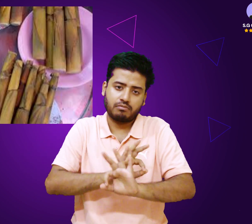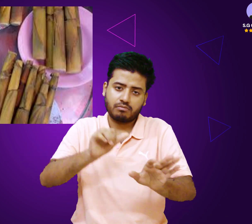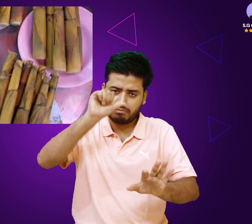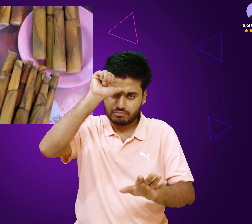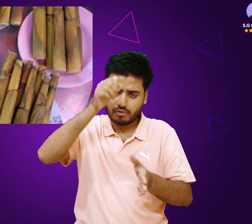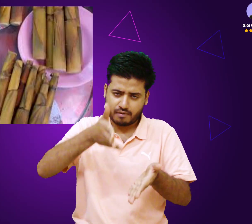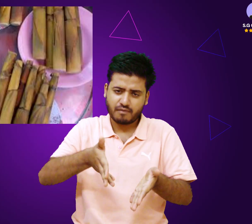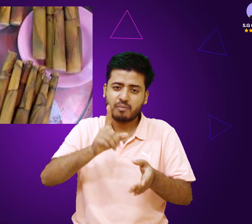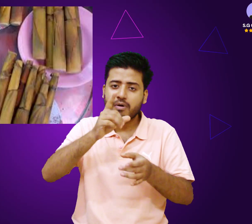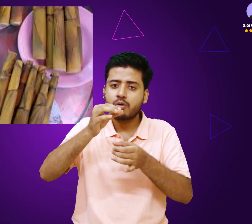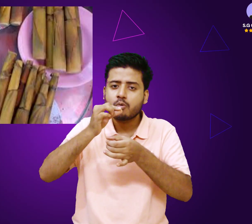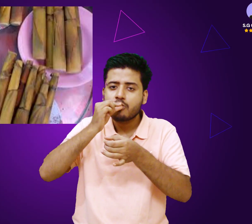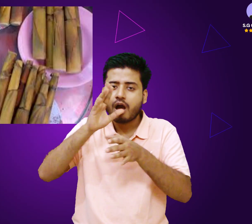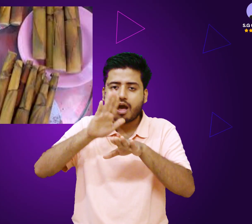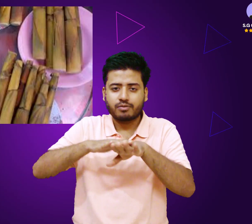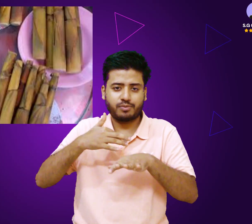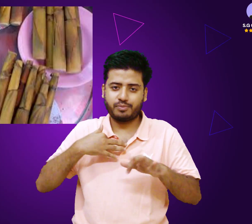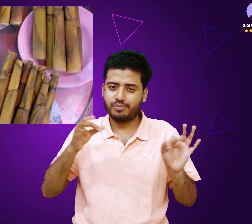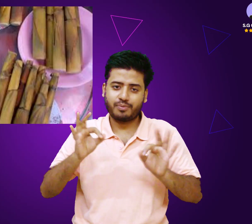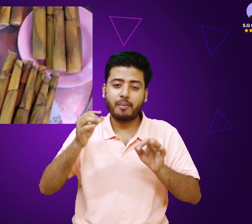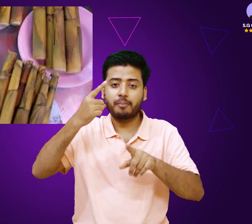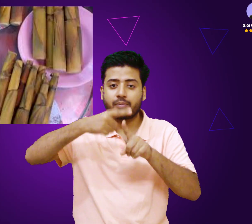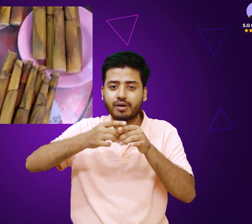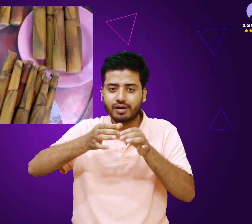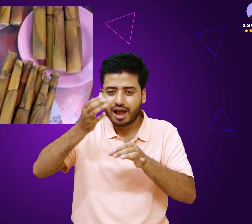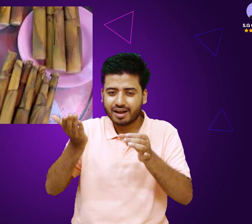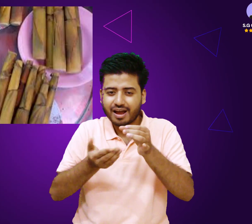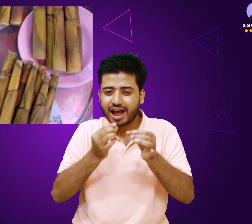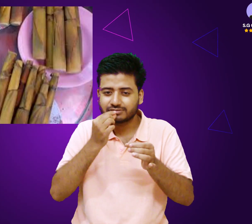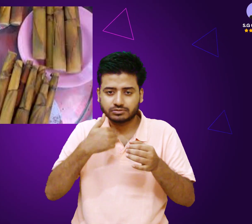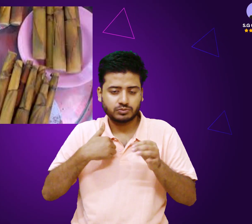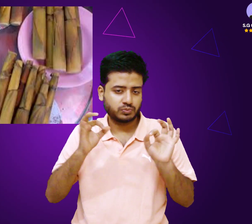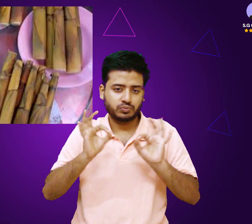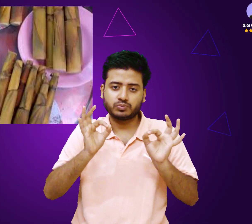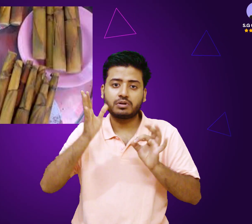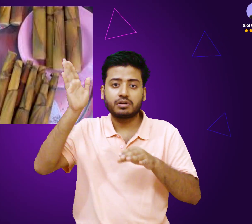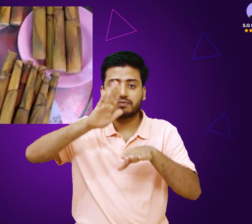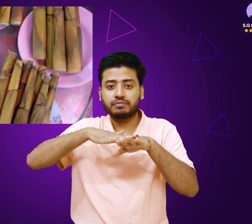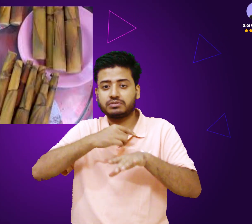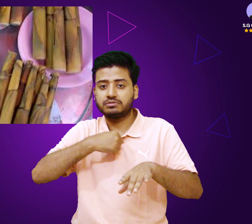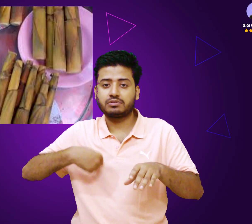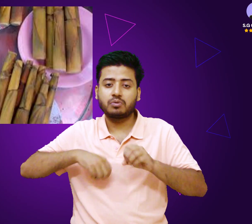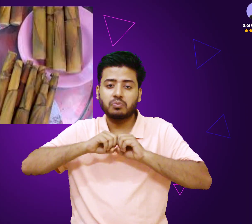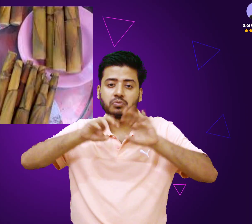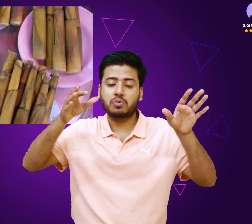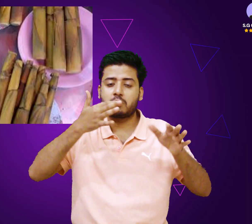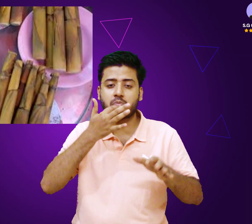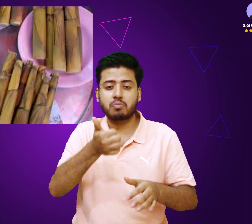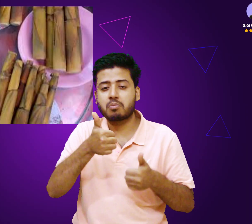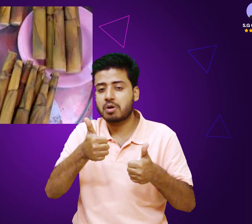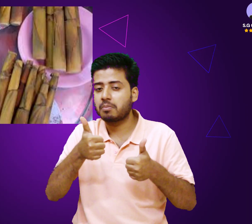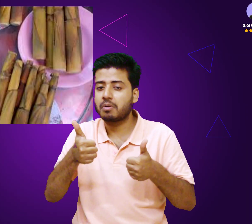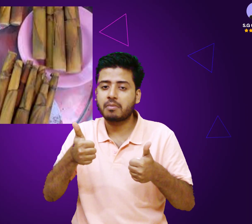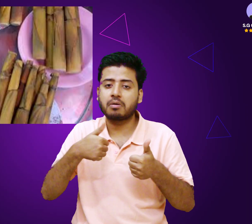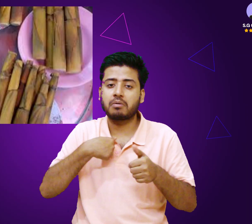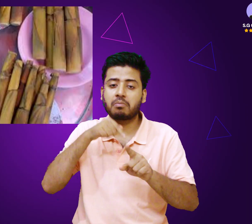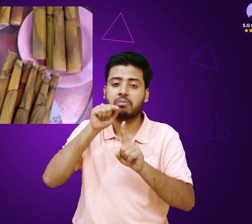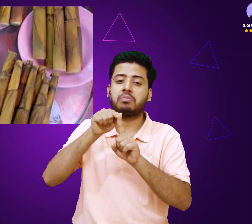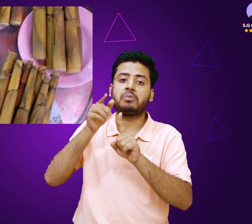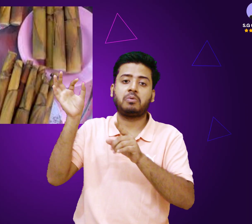flavor. Giant bamboo shoots can be used to make different kinds of bamboo wine, including fermented shoot juice wines, or